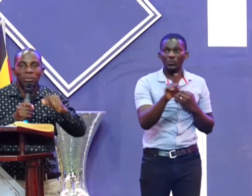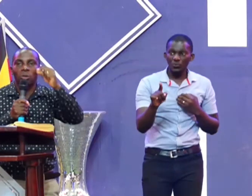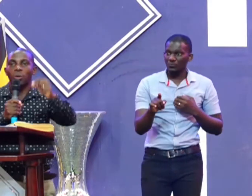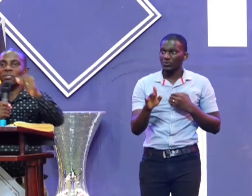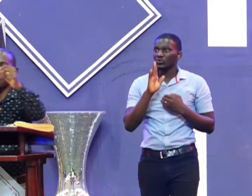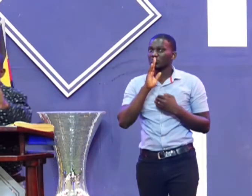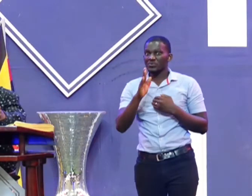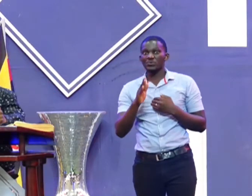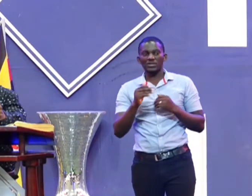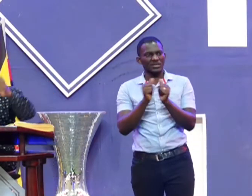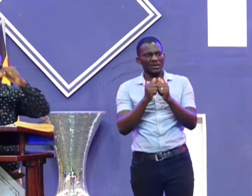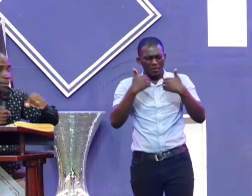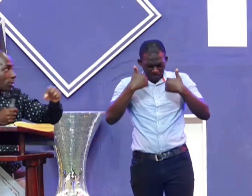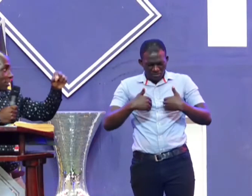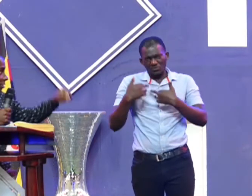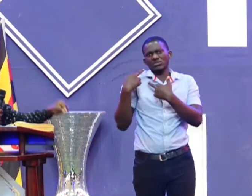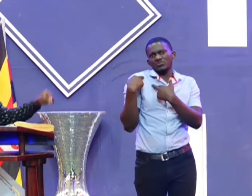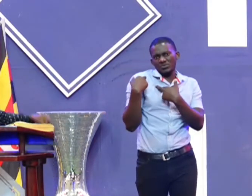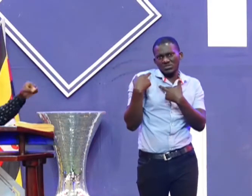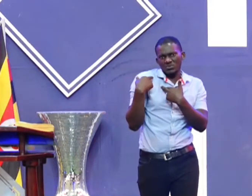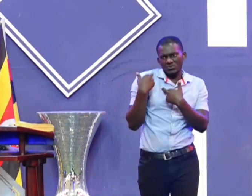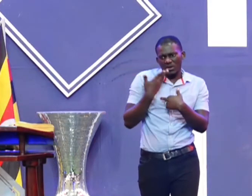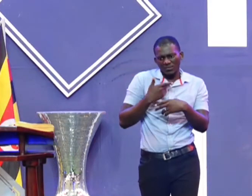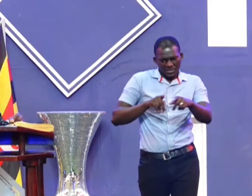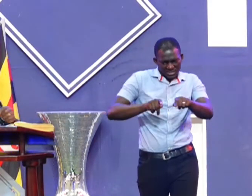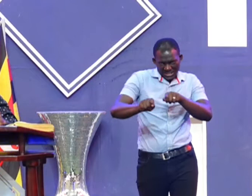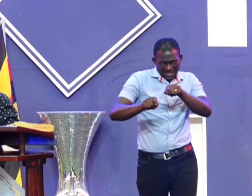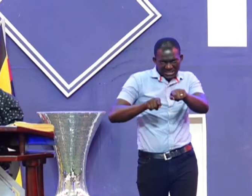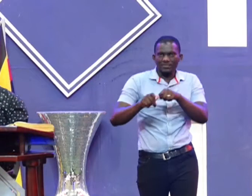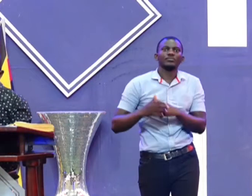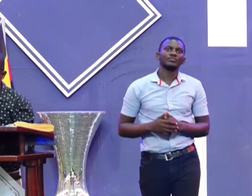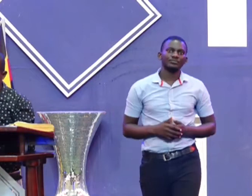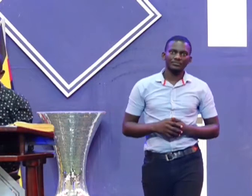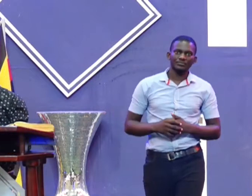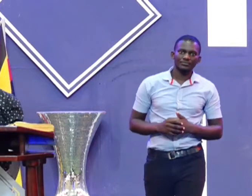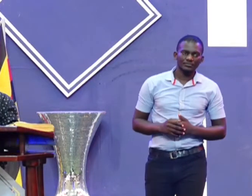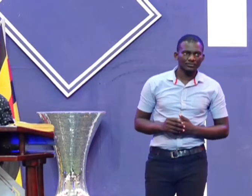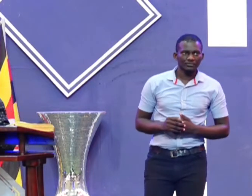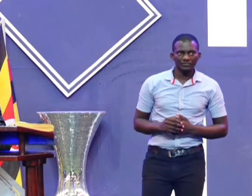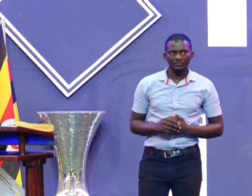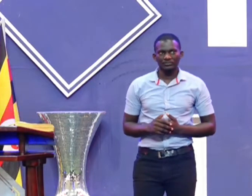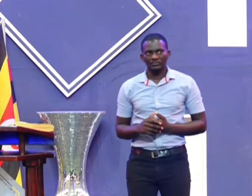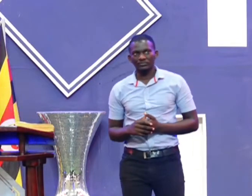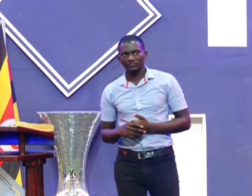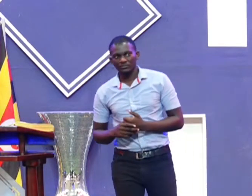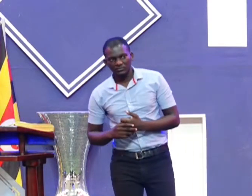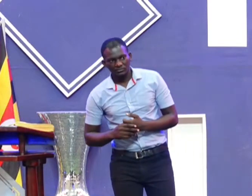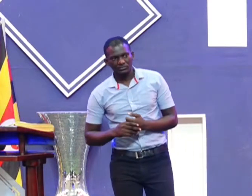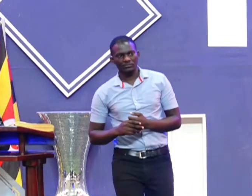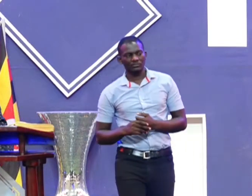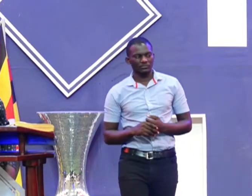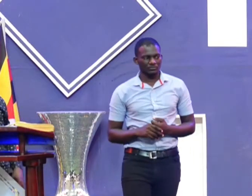It takes personal responsibility to bring about this dominion to come. Kitwala obuvunaanyizibwa bwo bwa ssekinnoomuggo okubeera